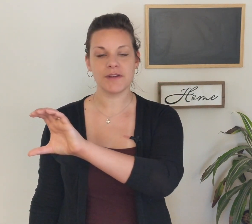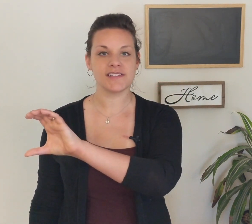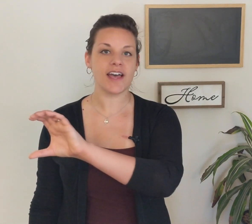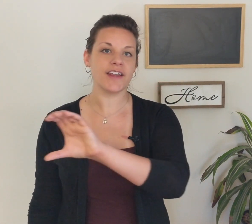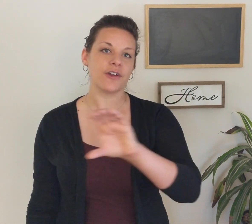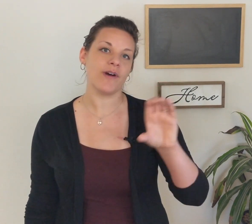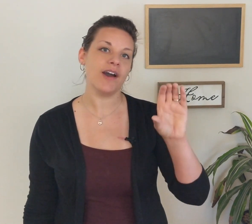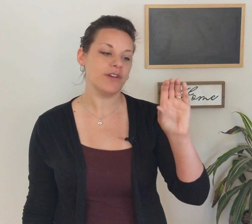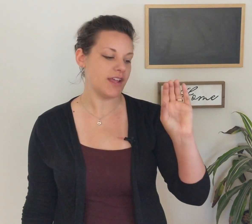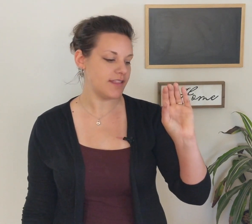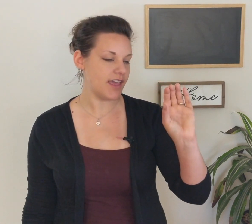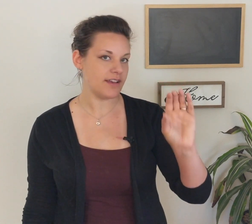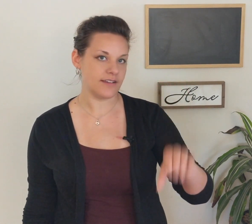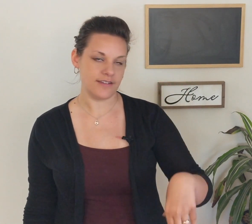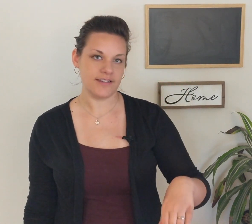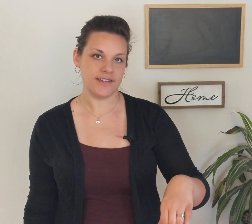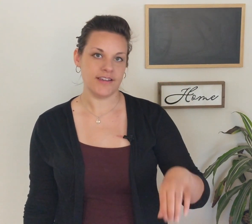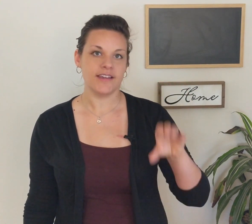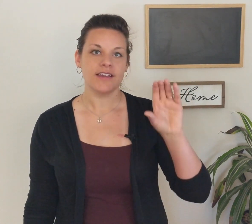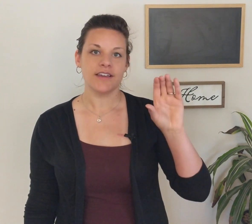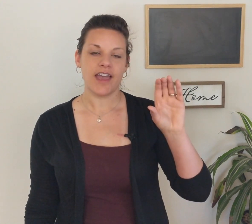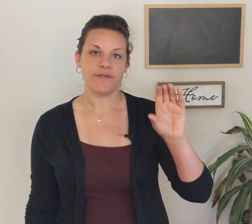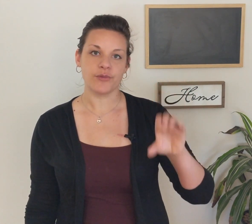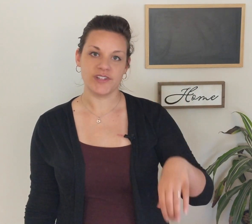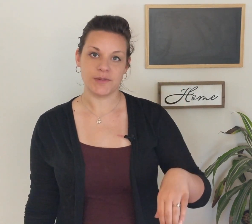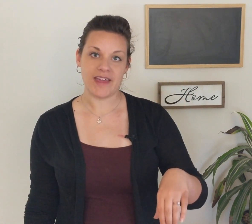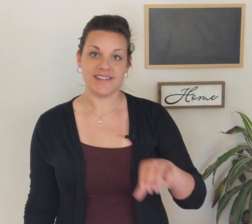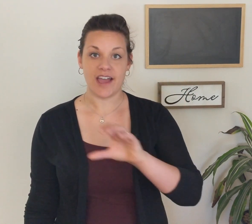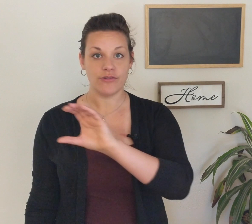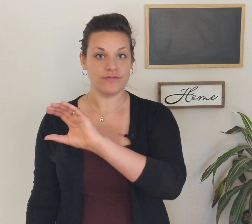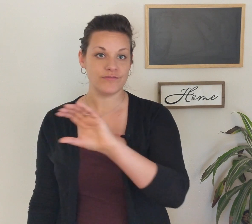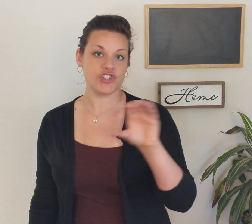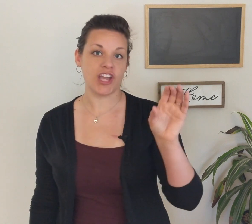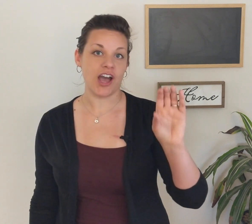side, go out, and then have your wrist bend down. Chicago.